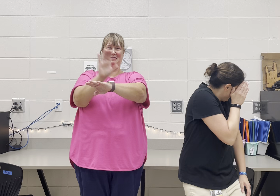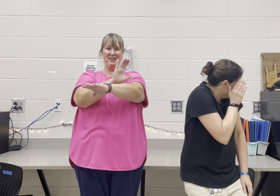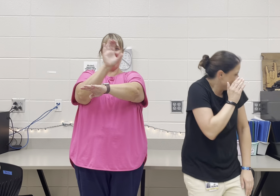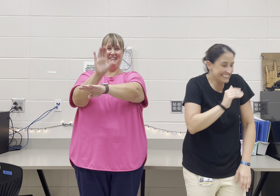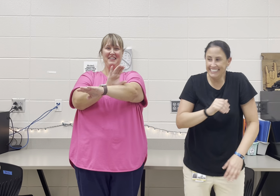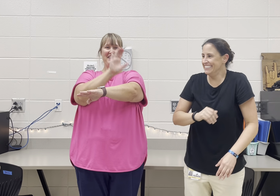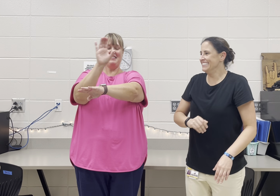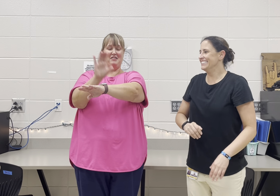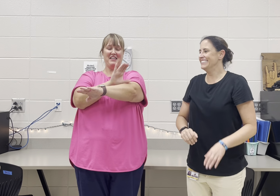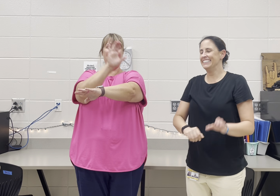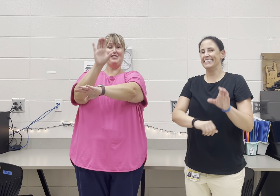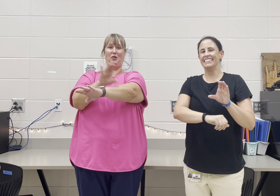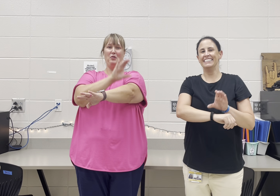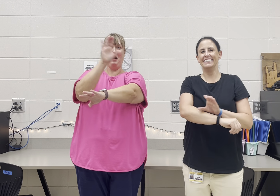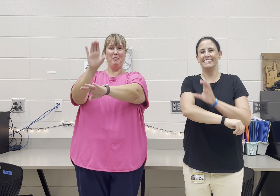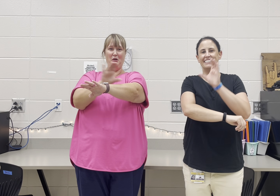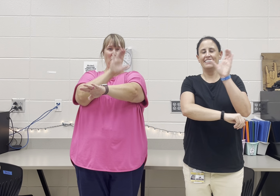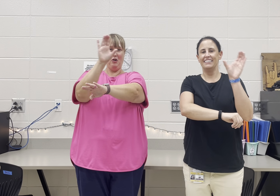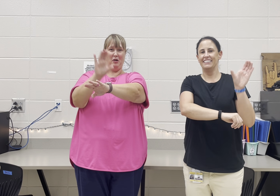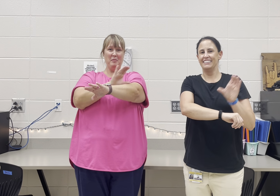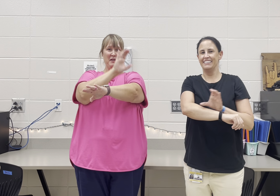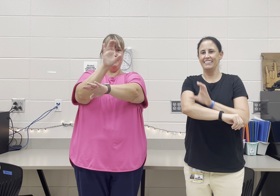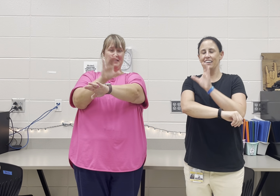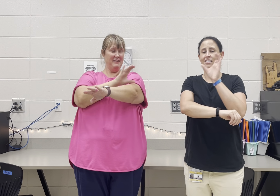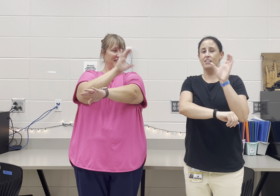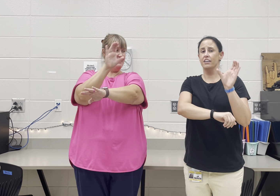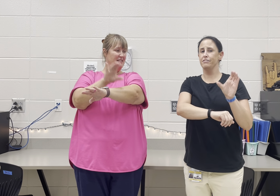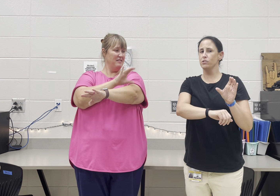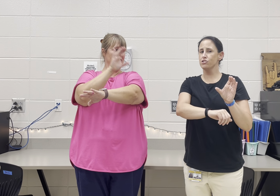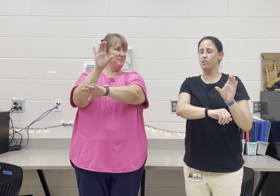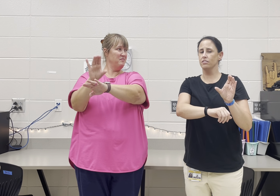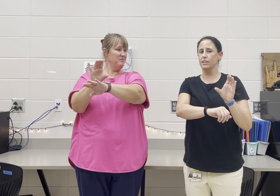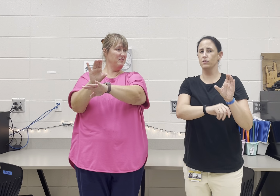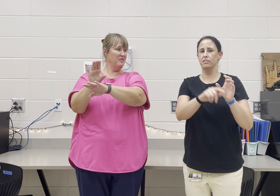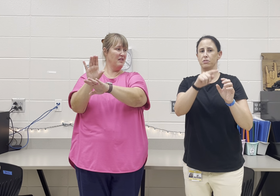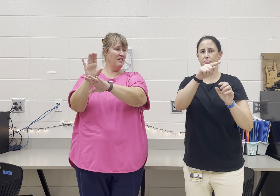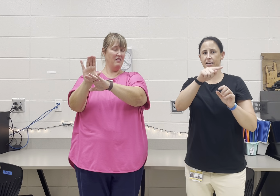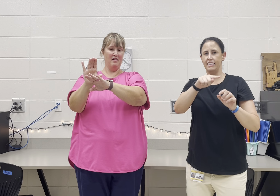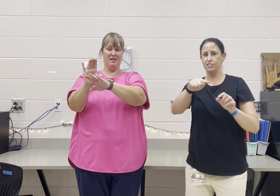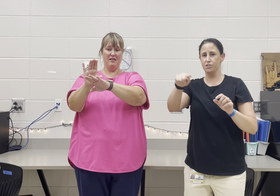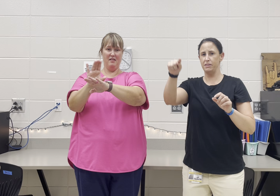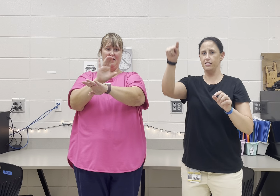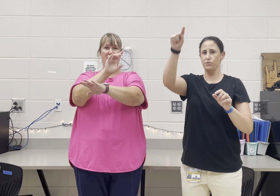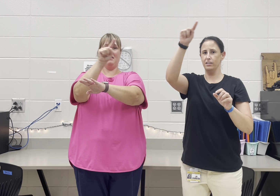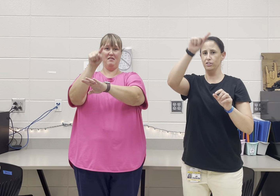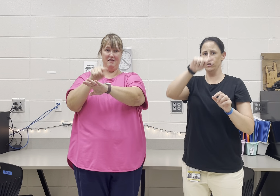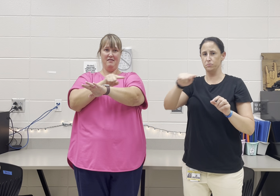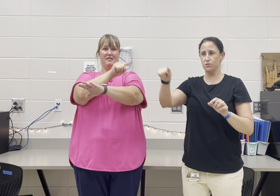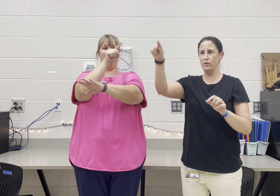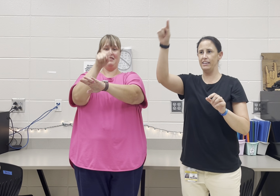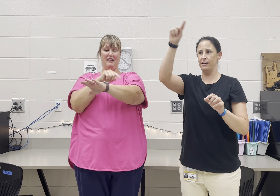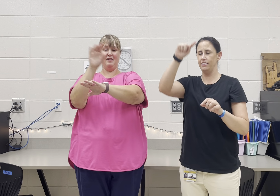Computer. So it's gonna circle up your arm. A lot of you are struggling with the movement. It should be doing loops.